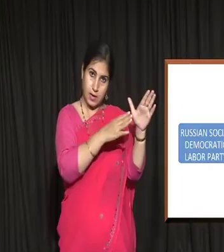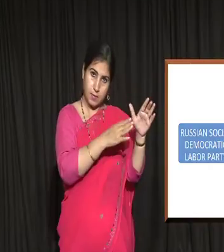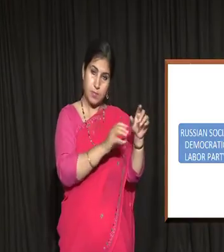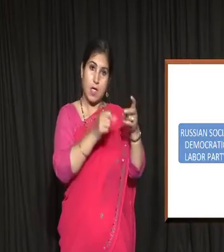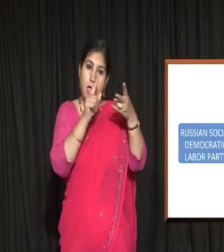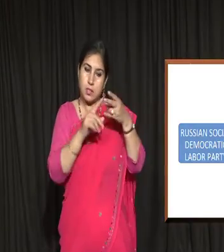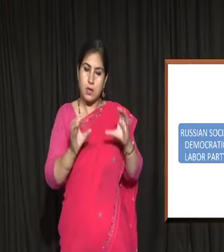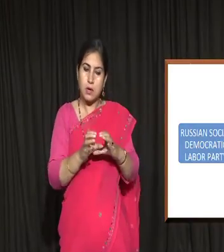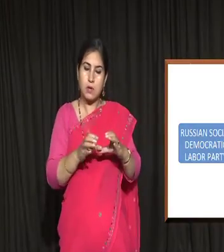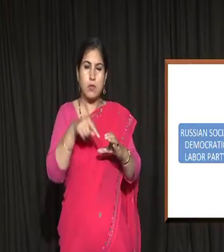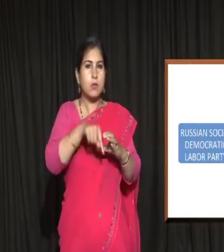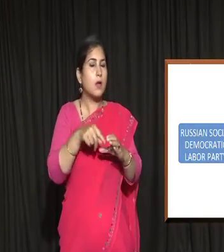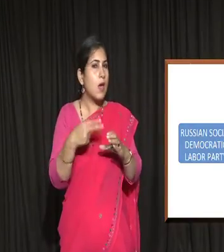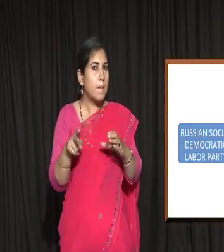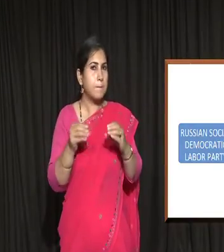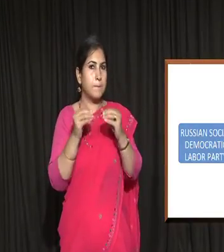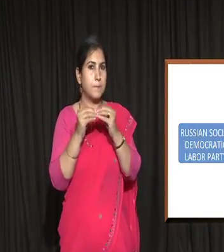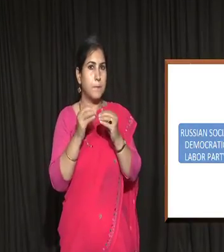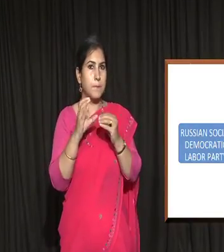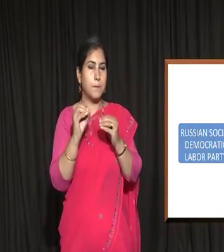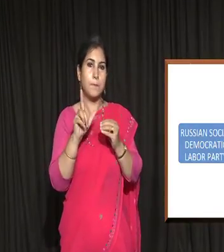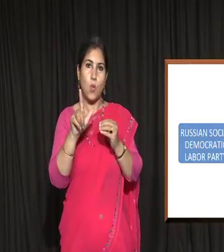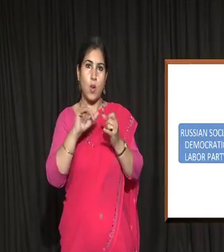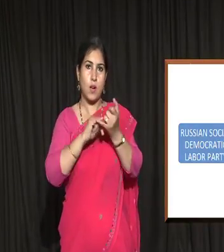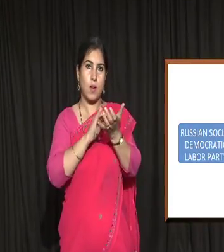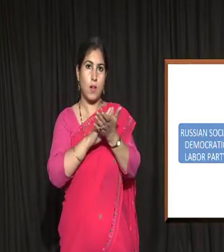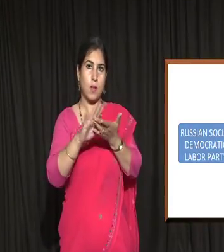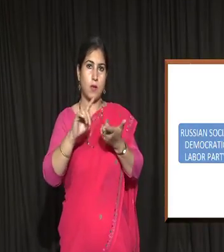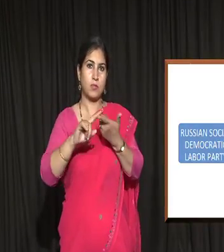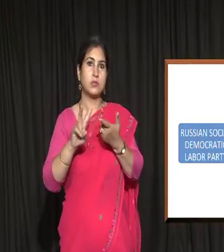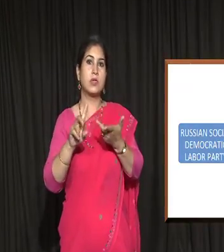and the other section was called Bolshevik Party.